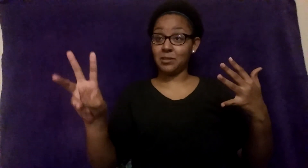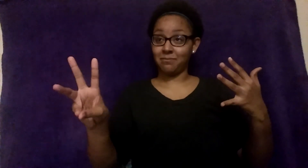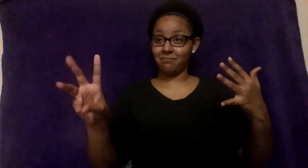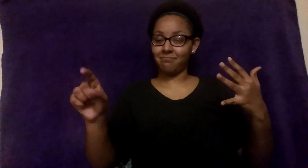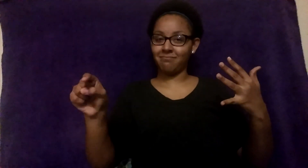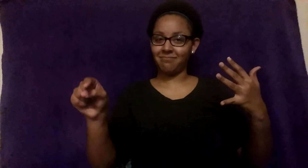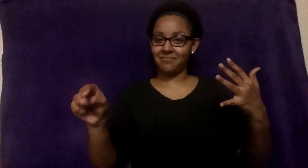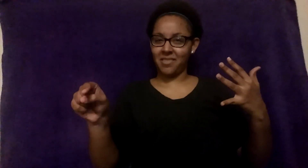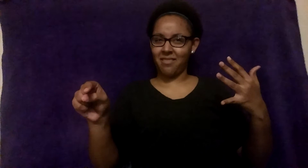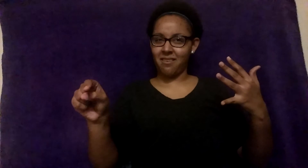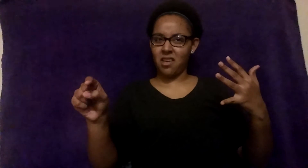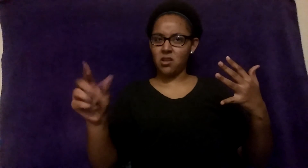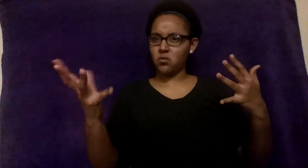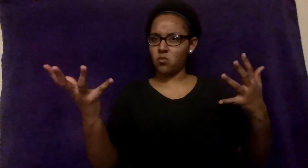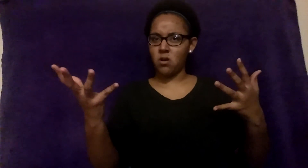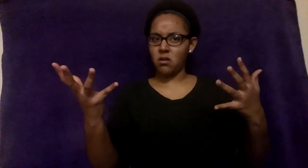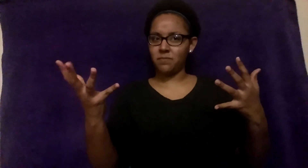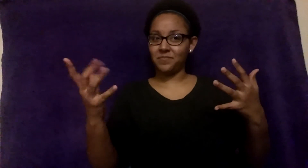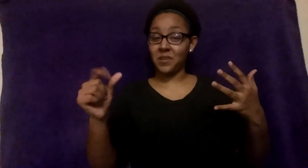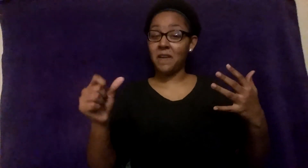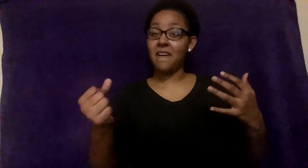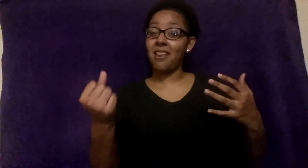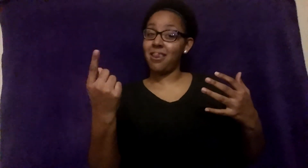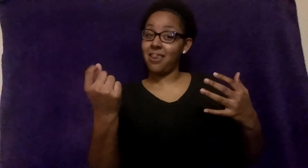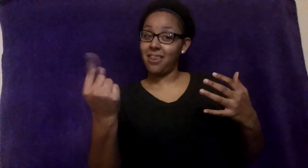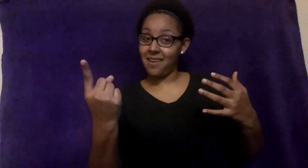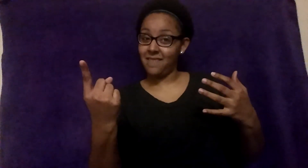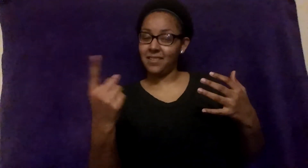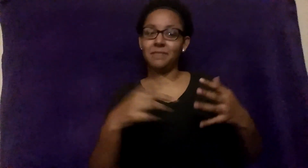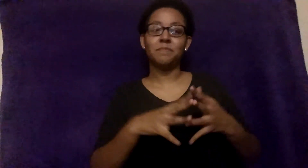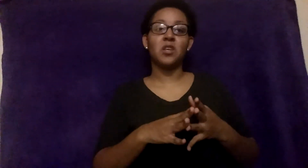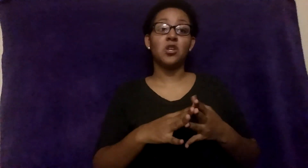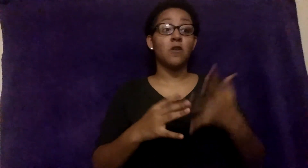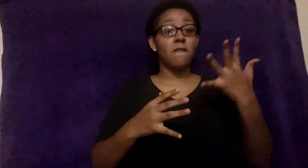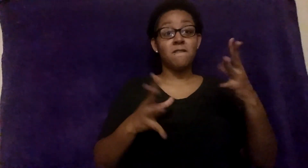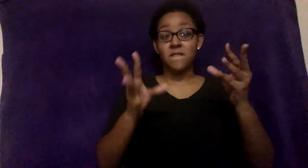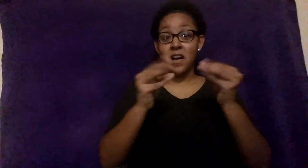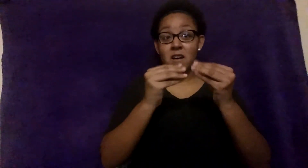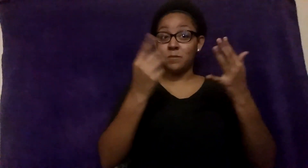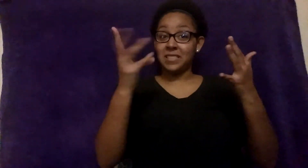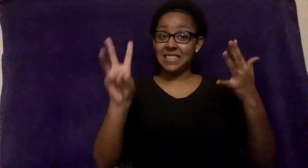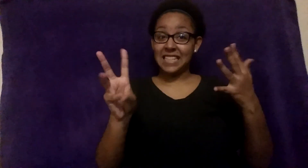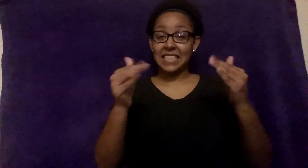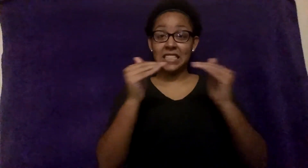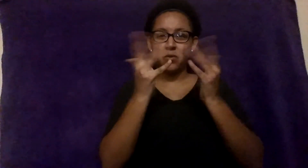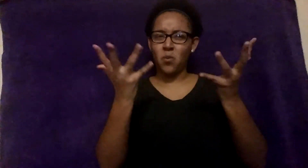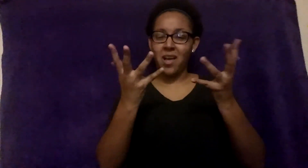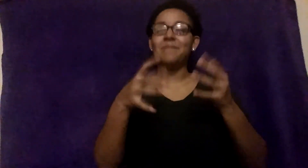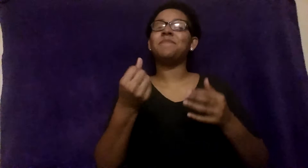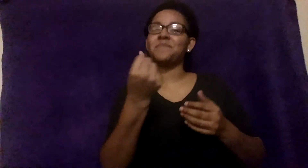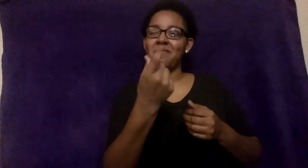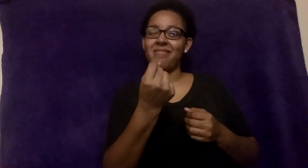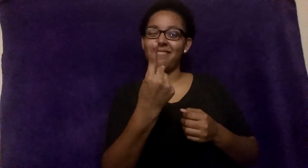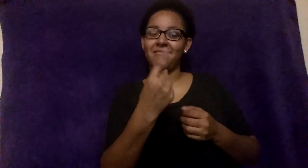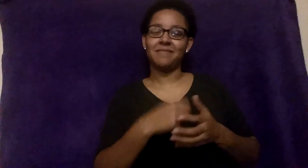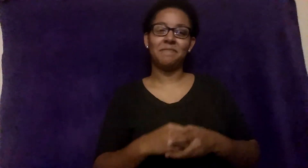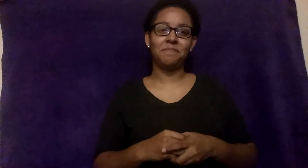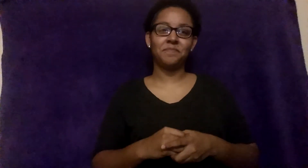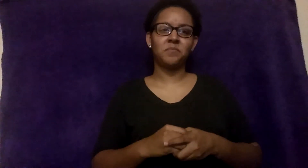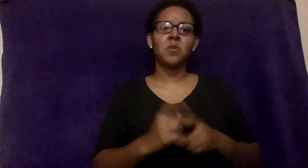6. We're at 11. So 5 plus 6 is equal to 11. Now I'm going to ask you a question.